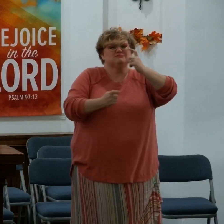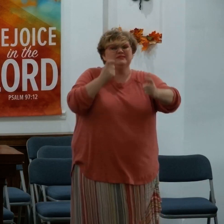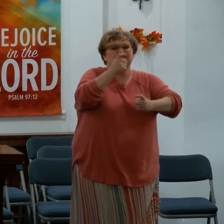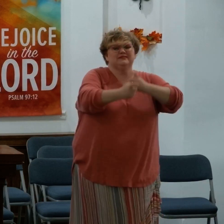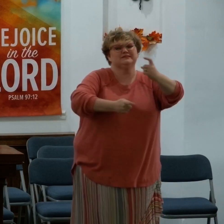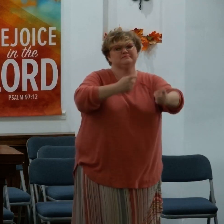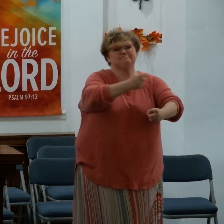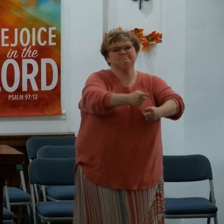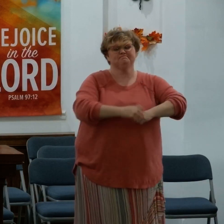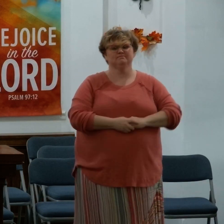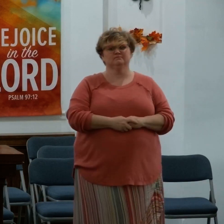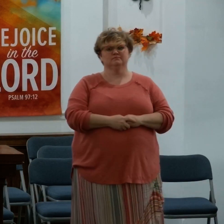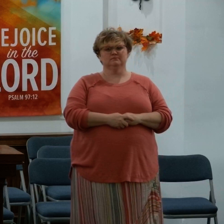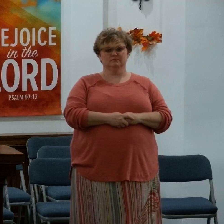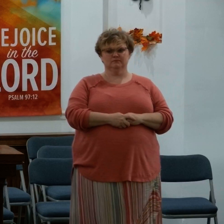generosity.